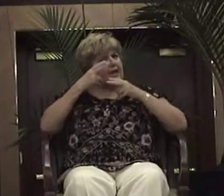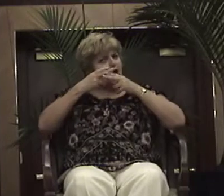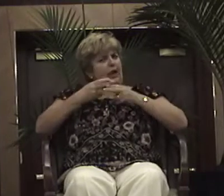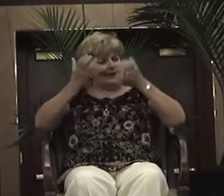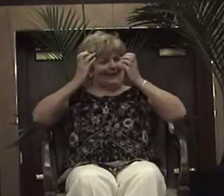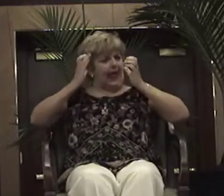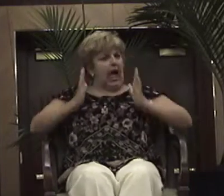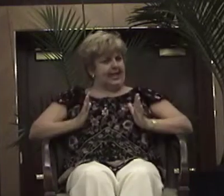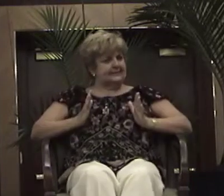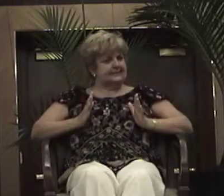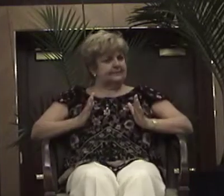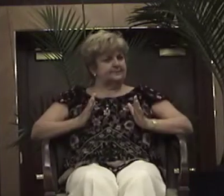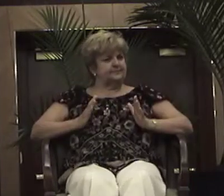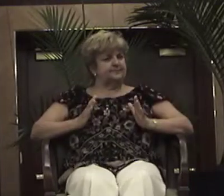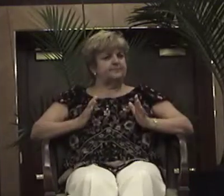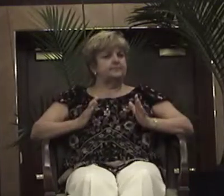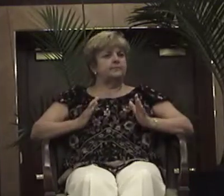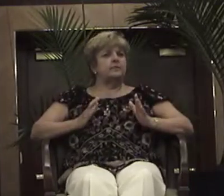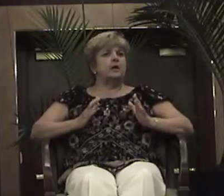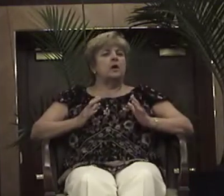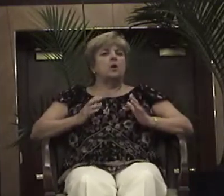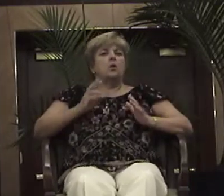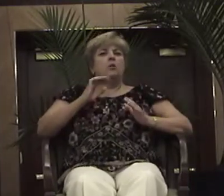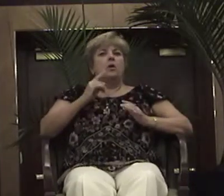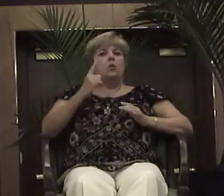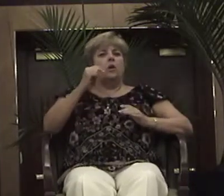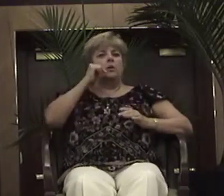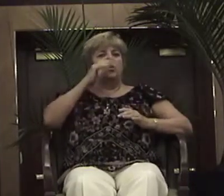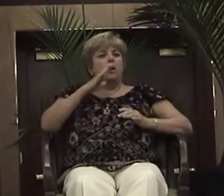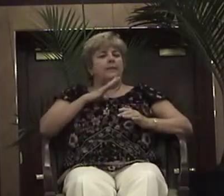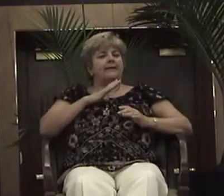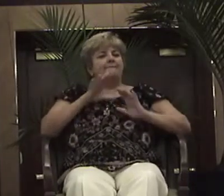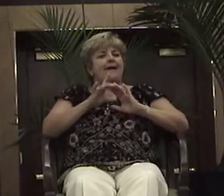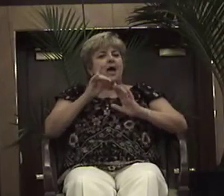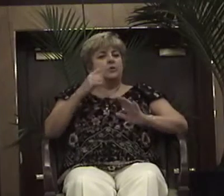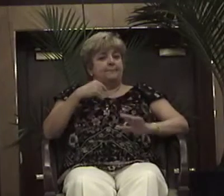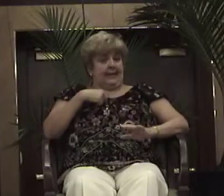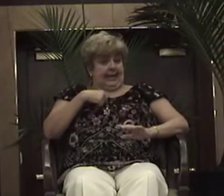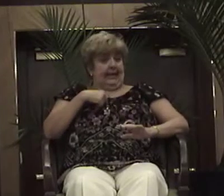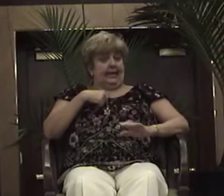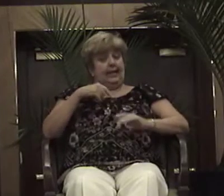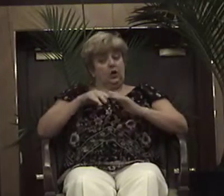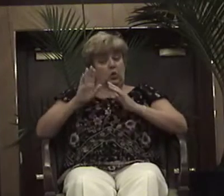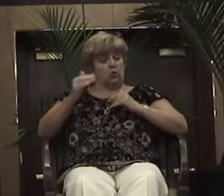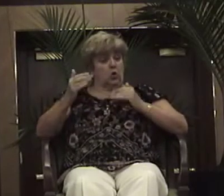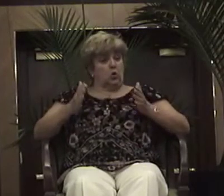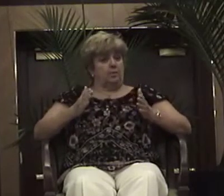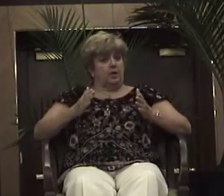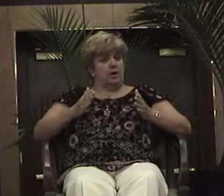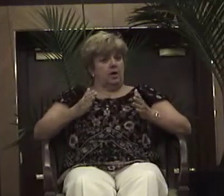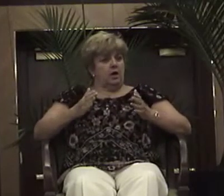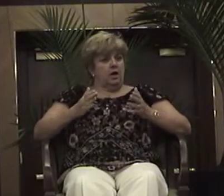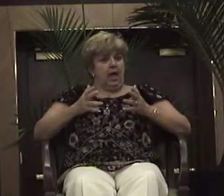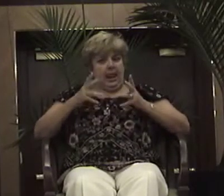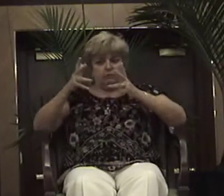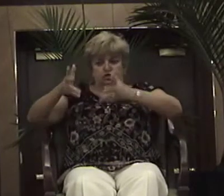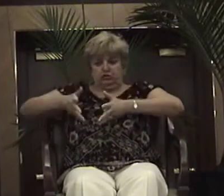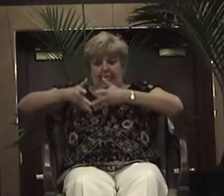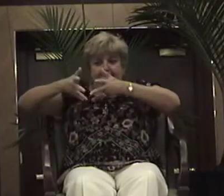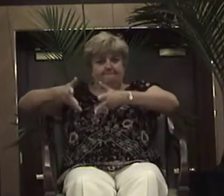And a lady found me in a bed or a crib, and she had no idea how long I'd been there, but